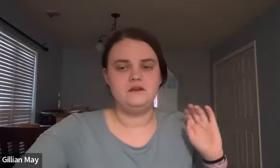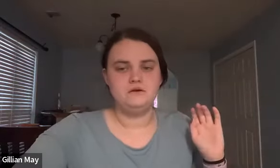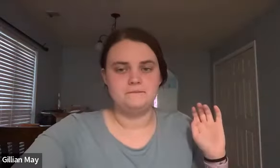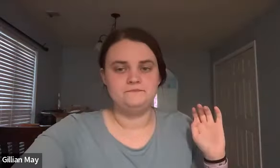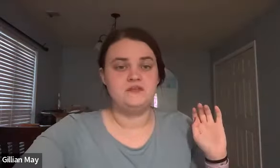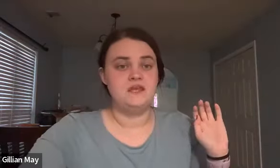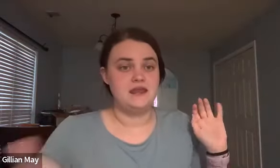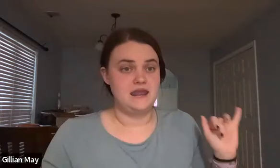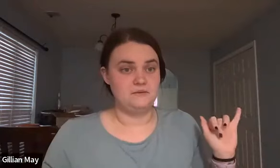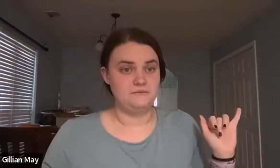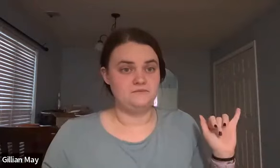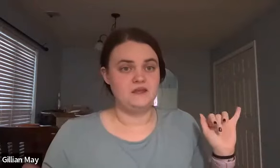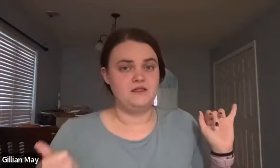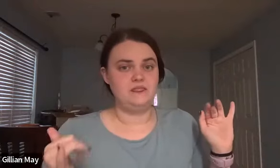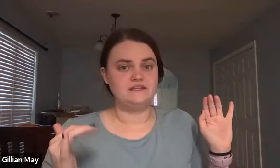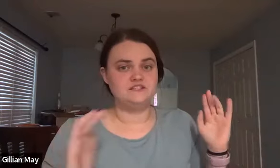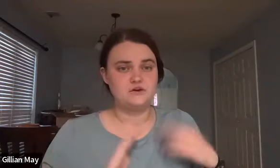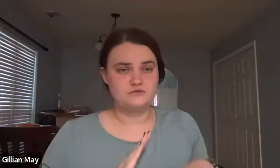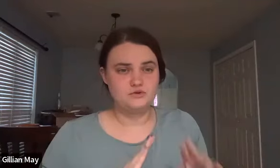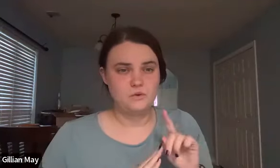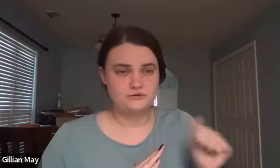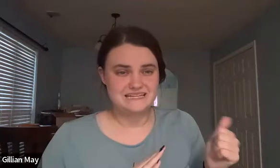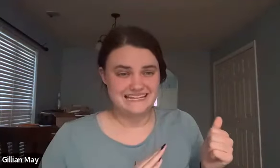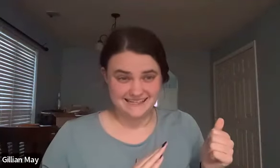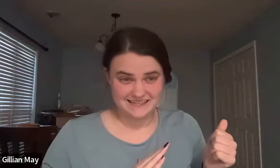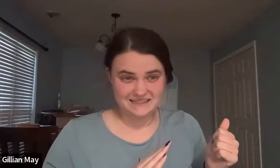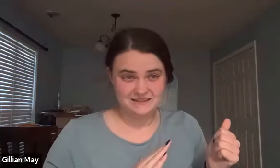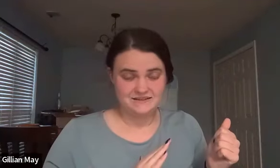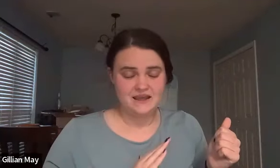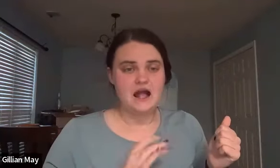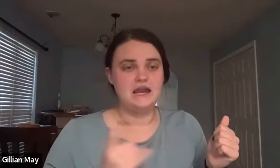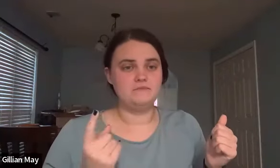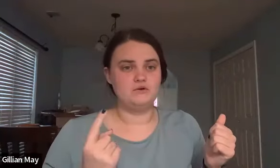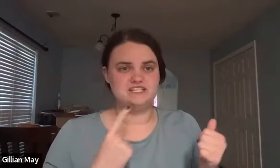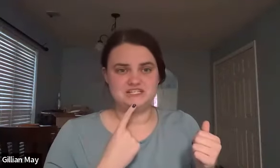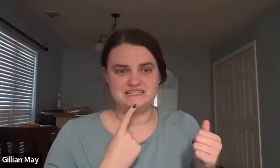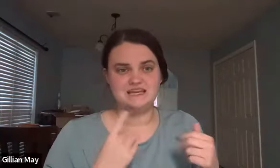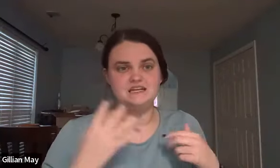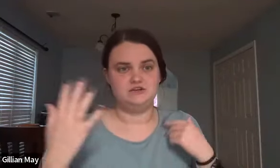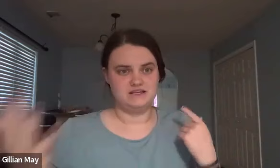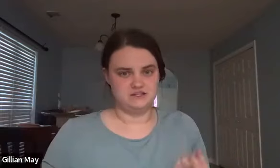Okay. Now, let's go through 1 through 10 again. And I'm going to just say it and you guys are going to